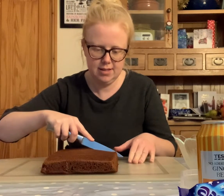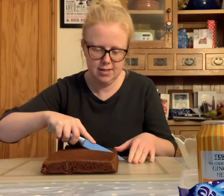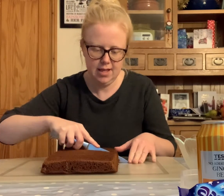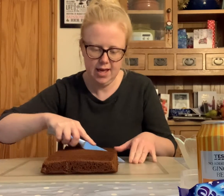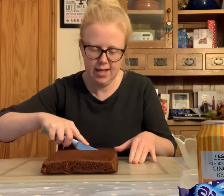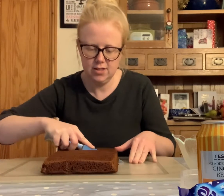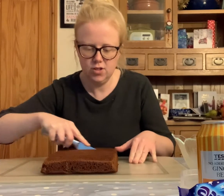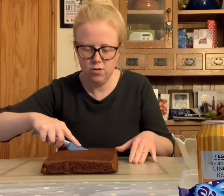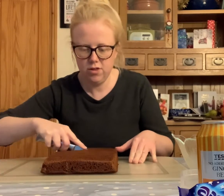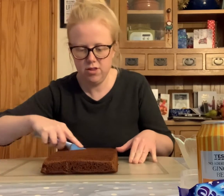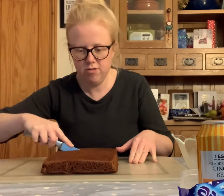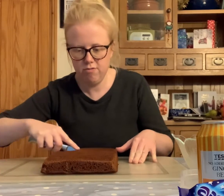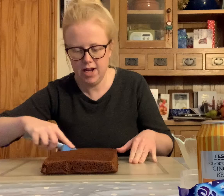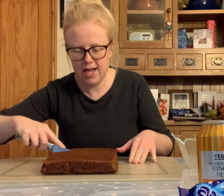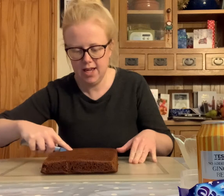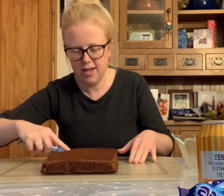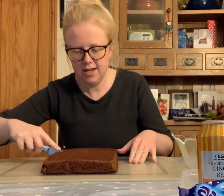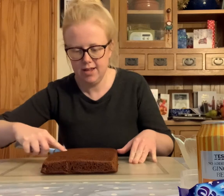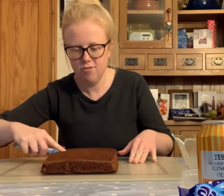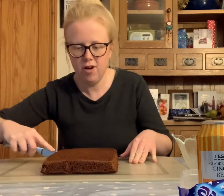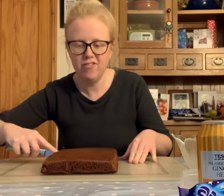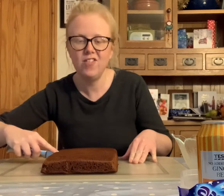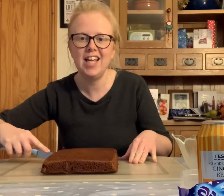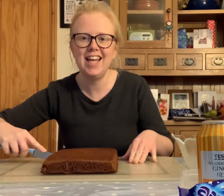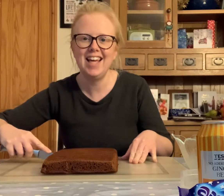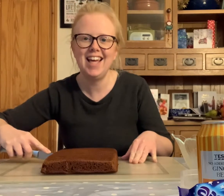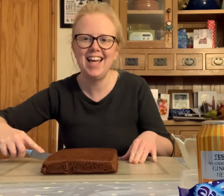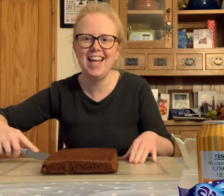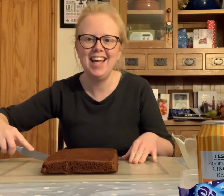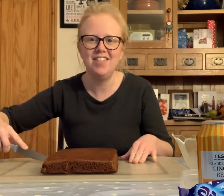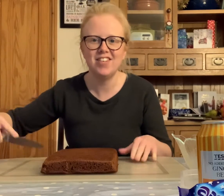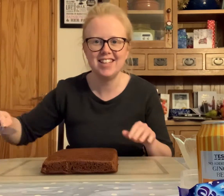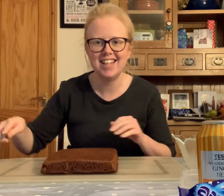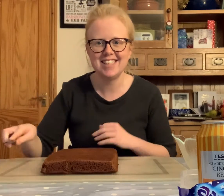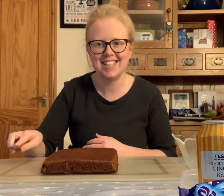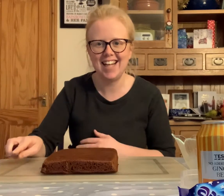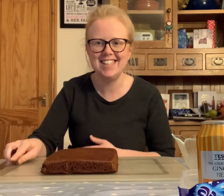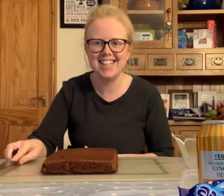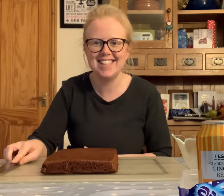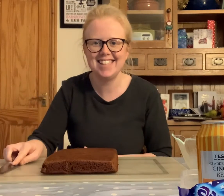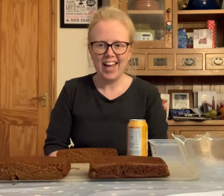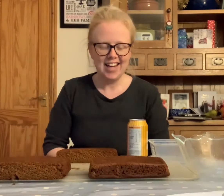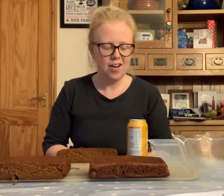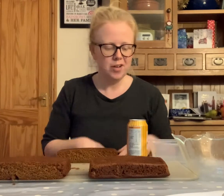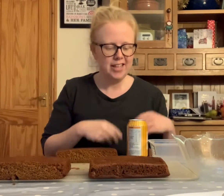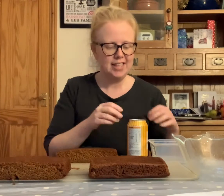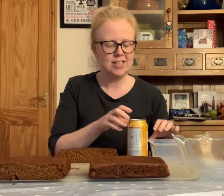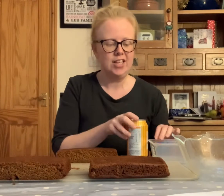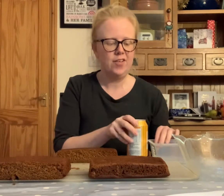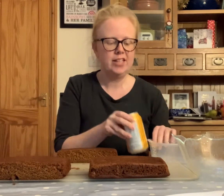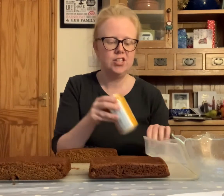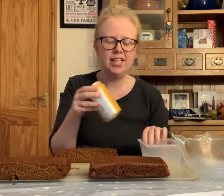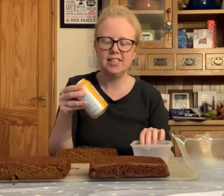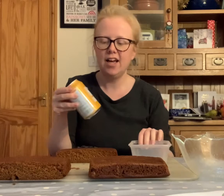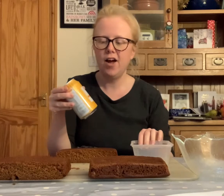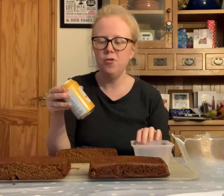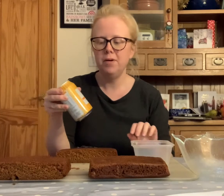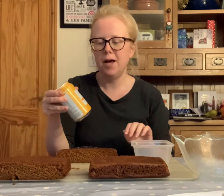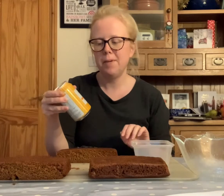it into 3 roughly even slices. Now what you need to do is you need to open up a